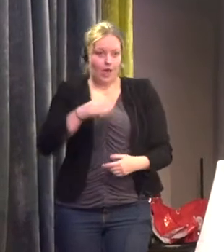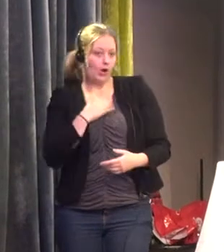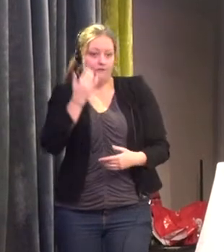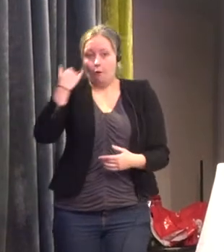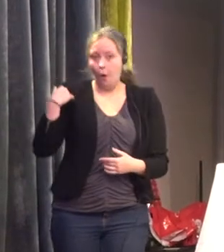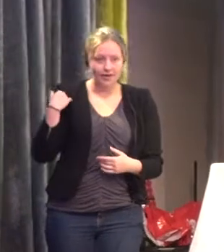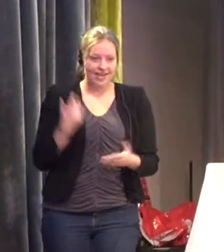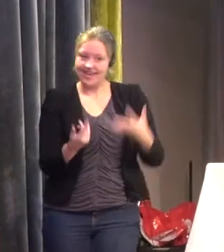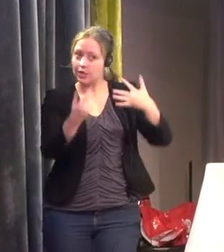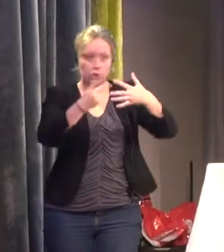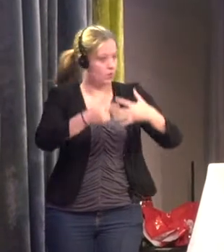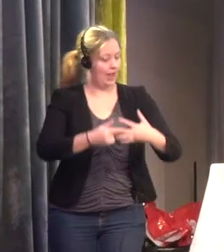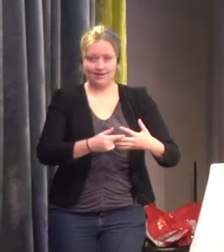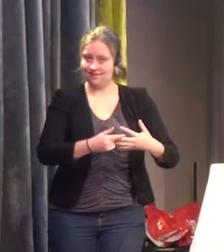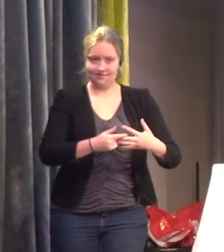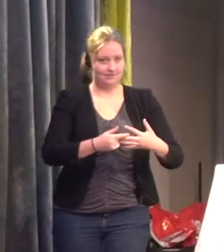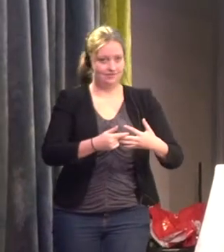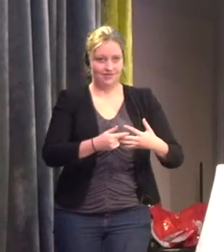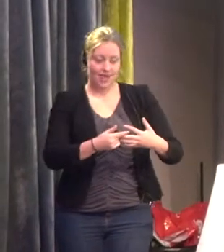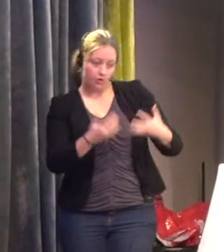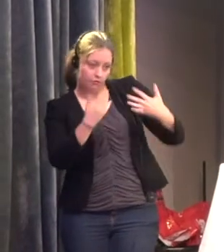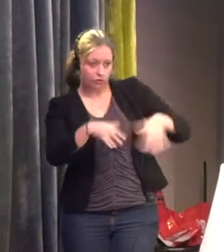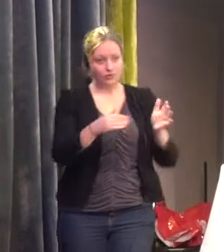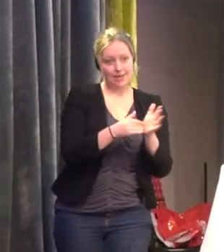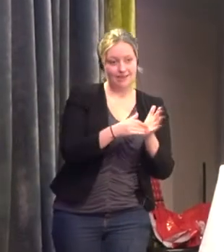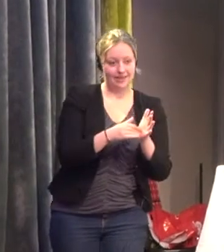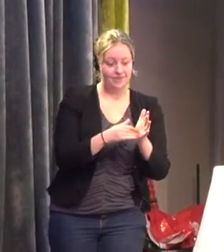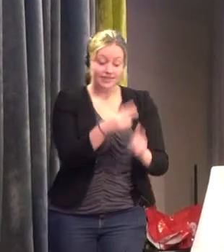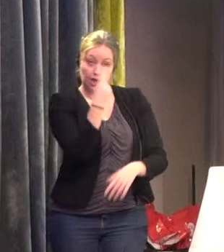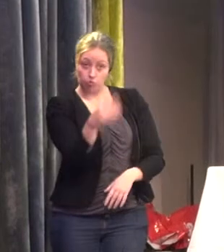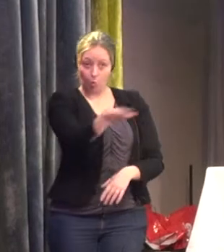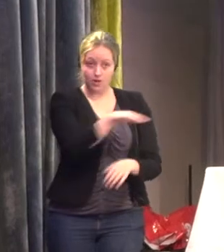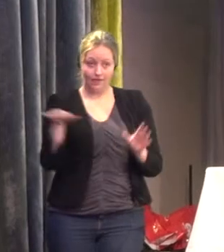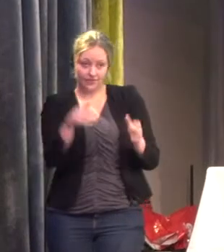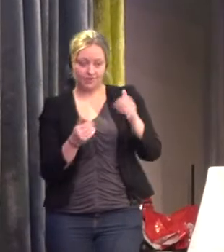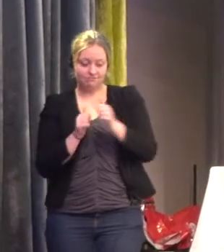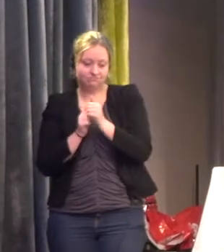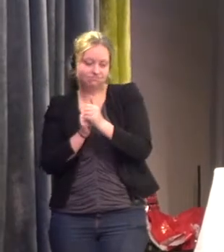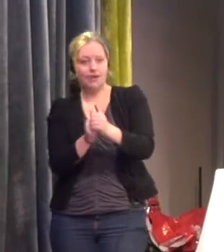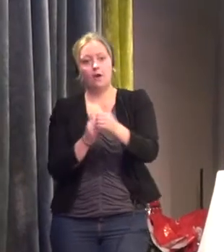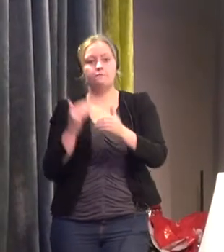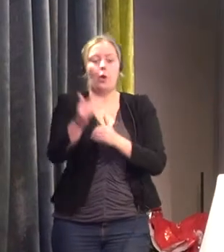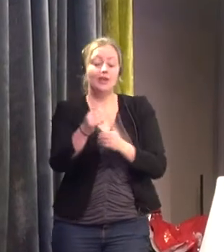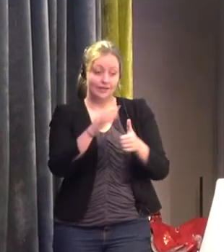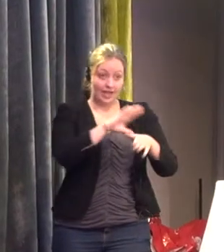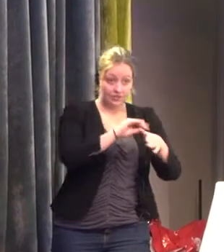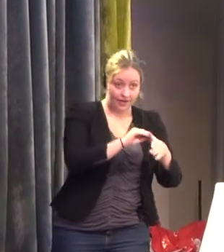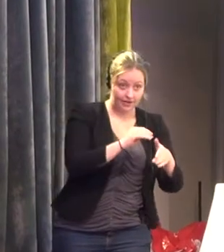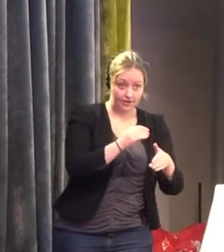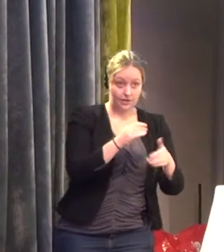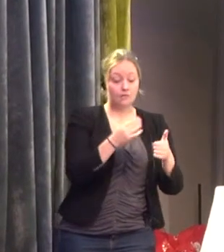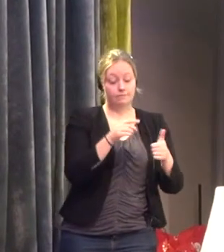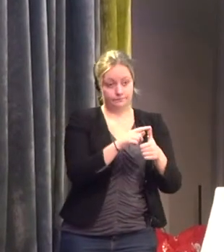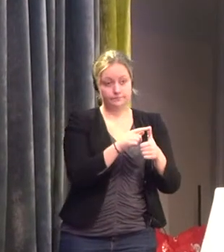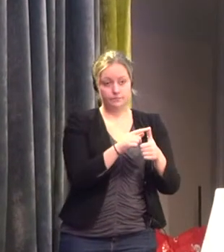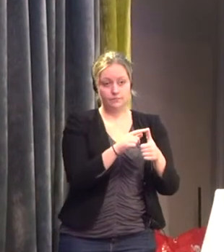there was a movement to try to do that. And 2 countries, Sweden and Italy, in the mid-1980s, moved the General Assembly to consider a